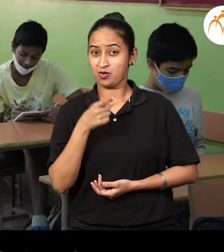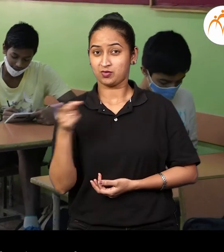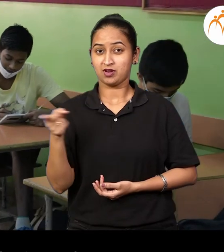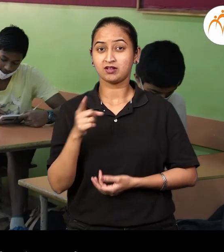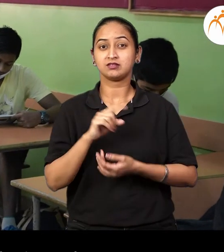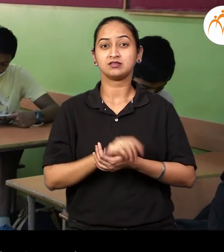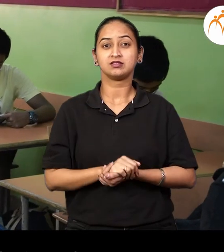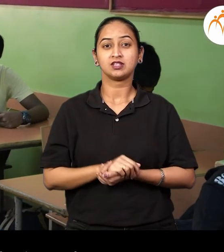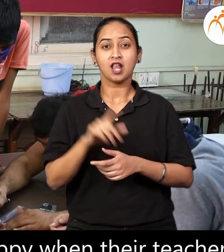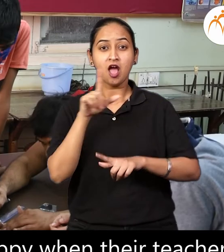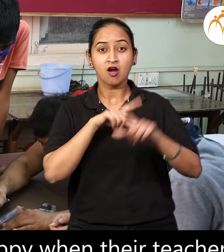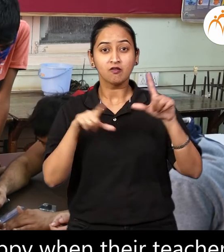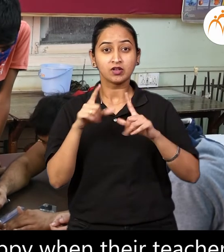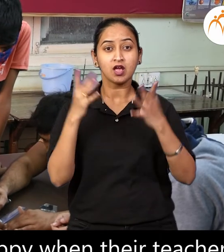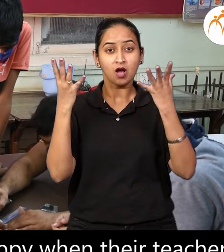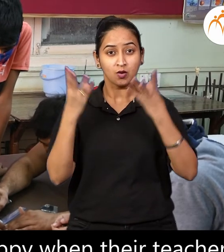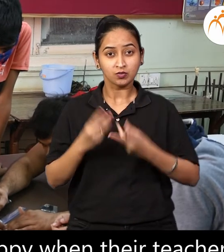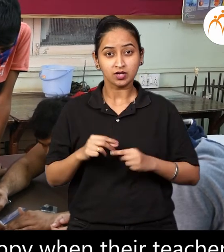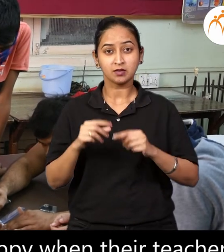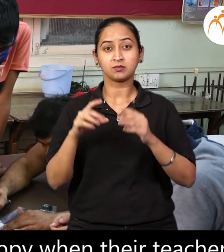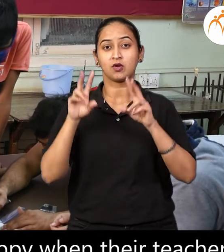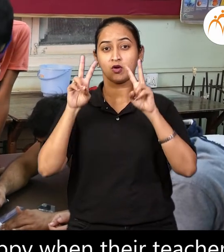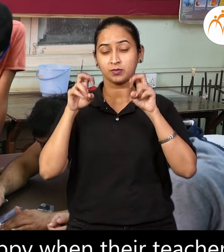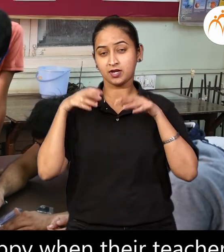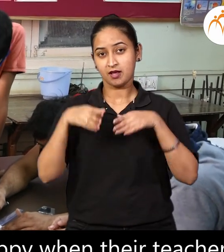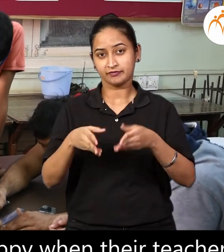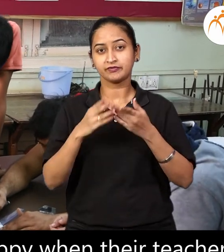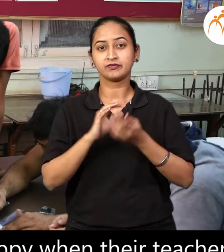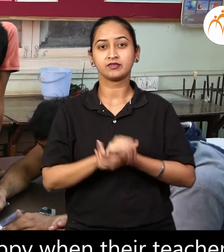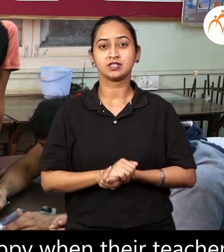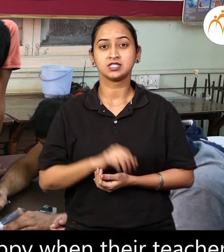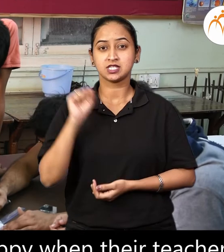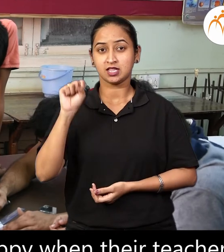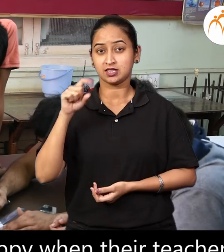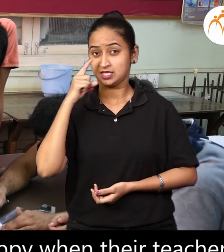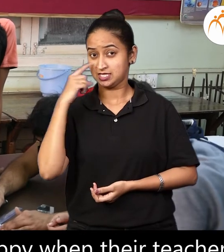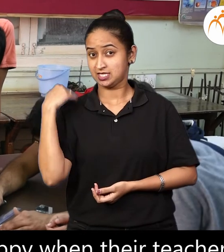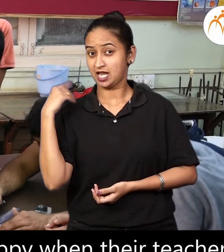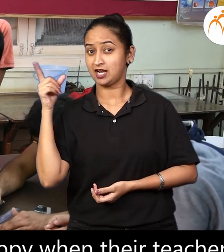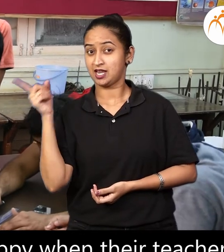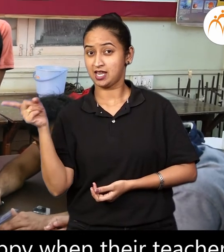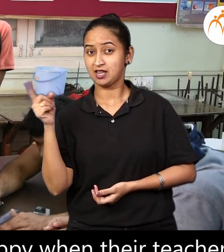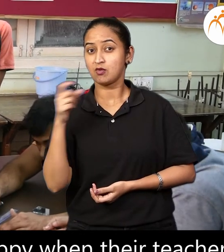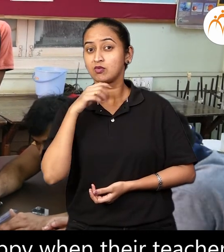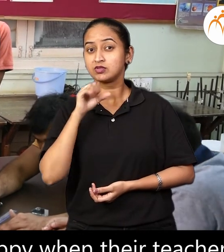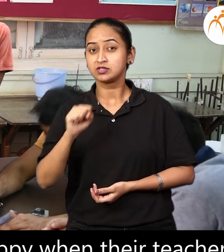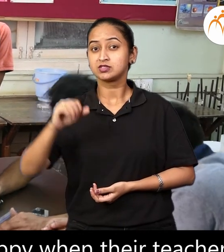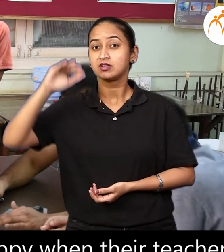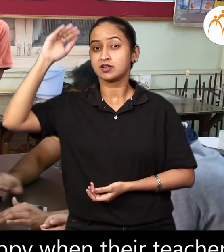admires them. The children are very happy when their teacher